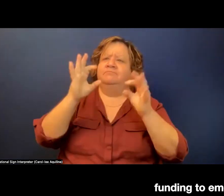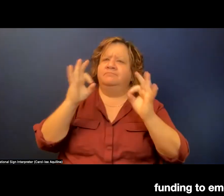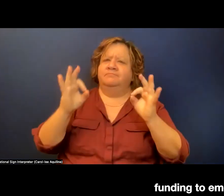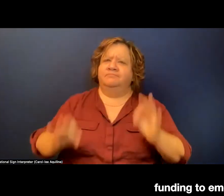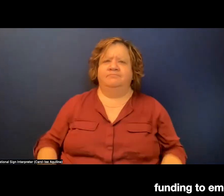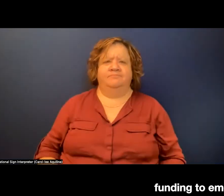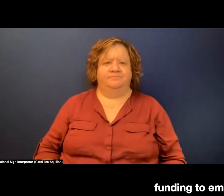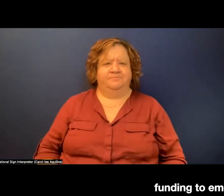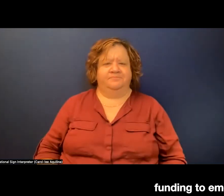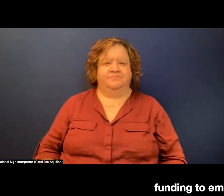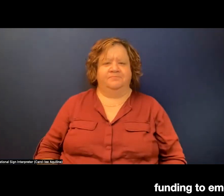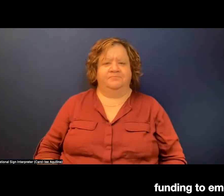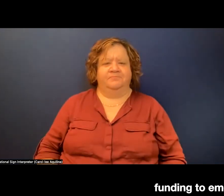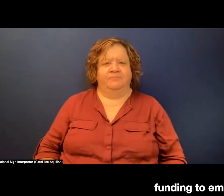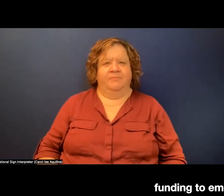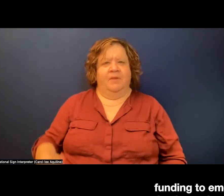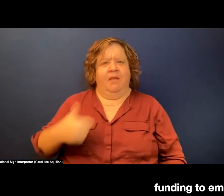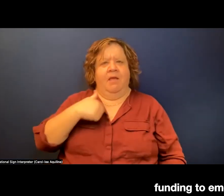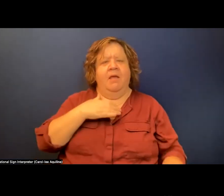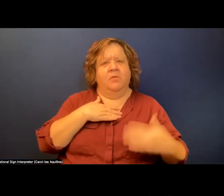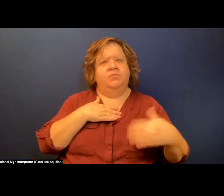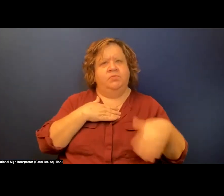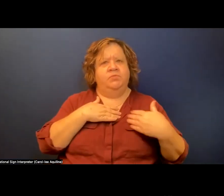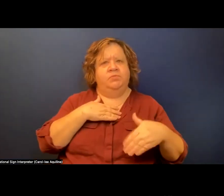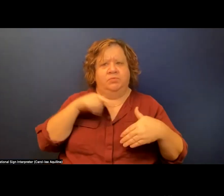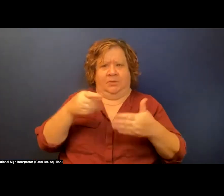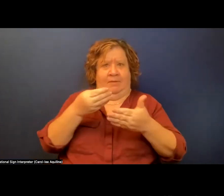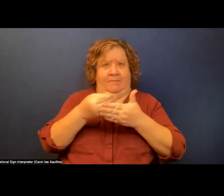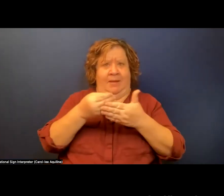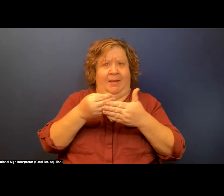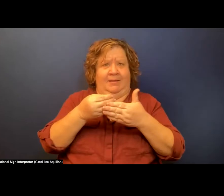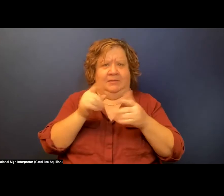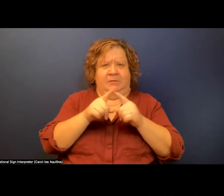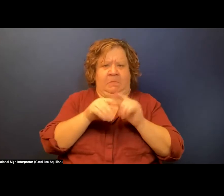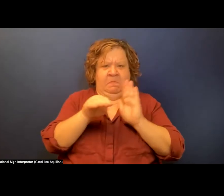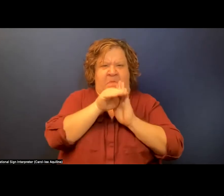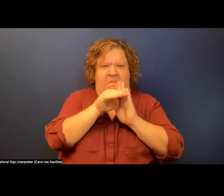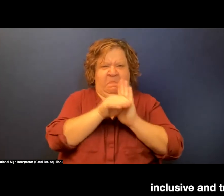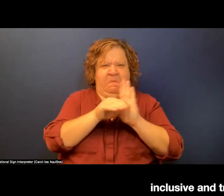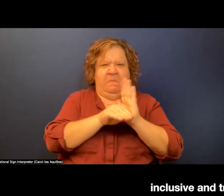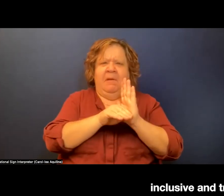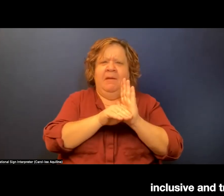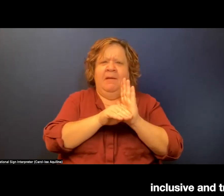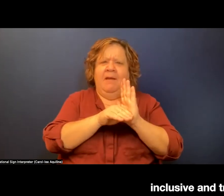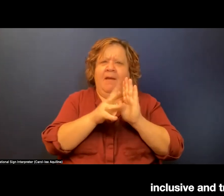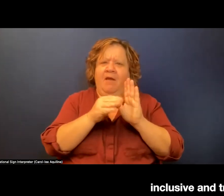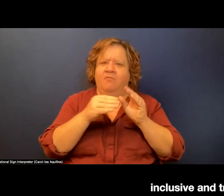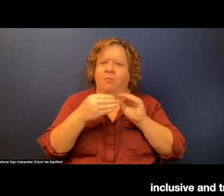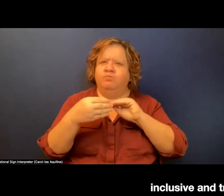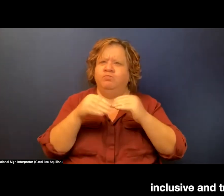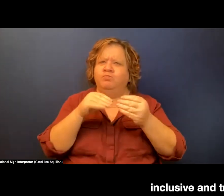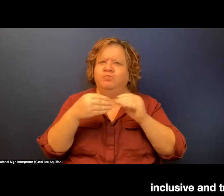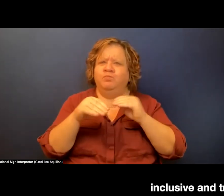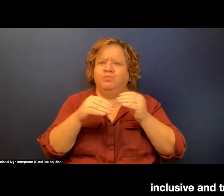to emerging and small organizations of persons with disabilities significantly contributes to building